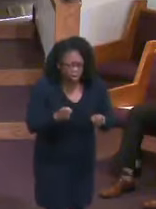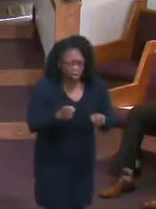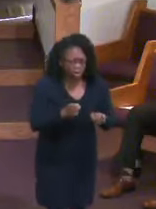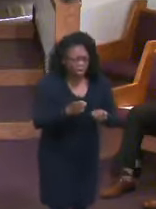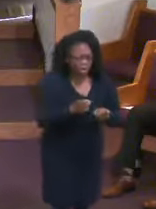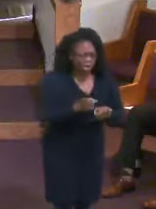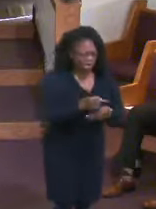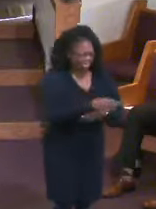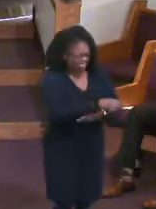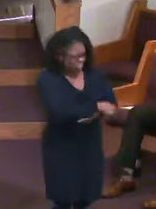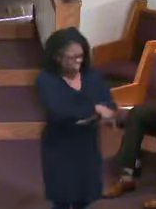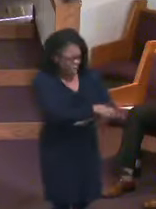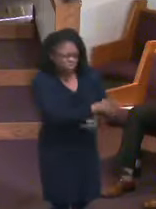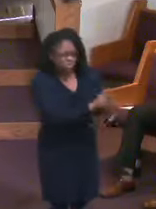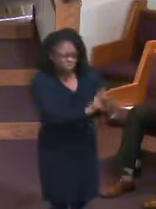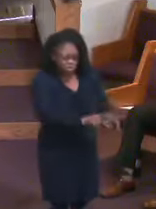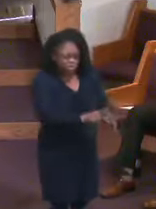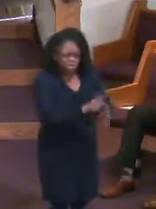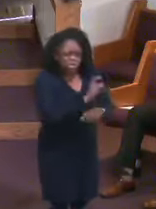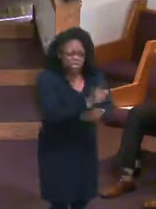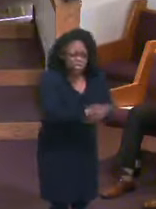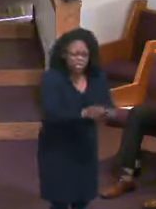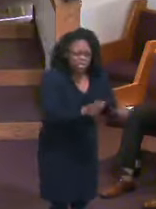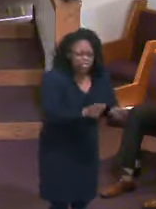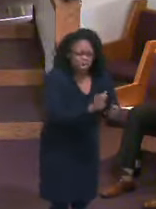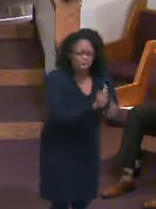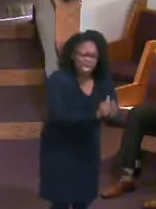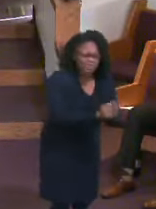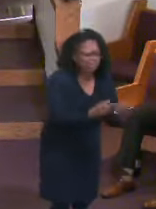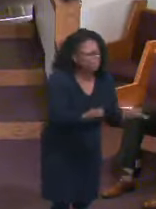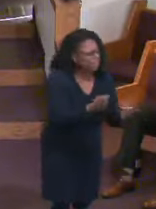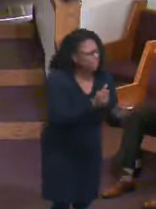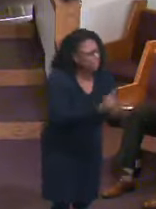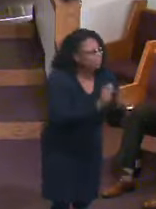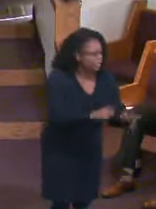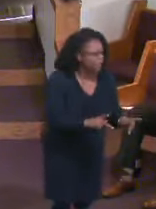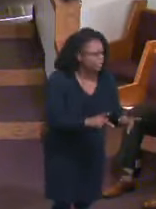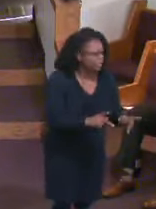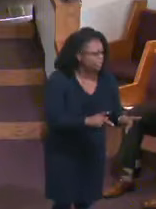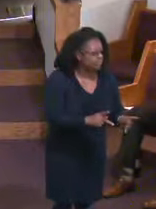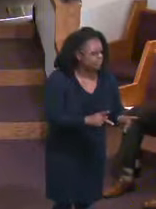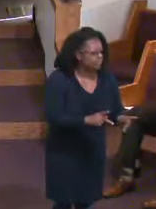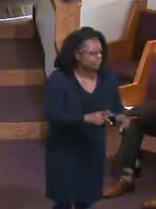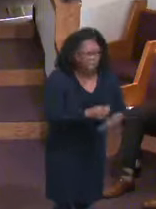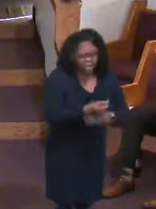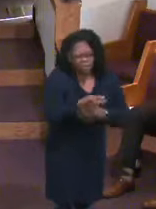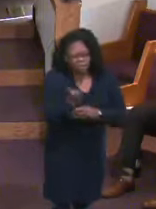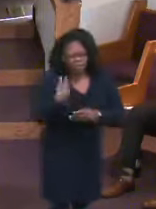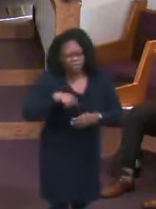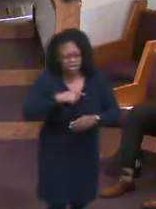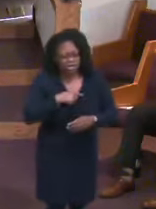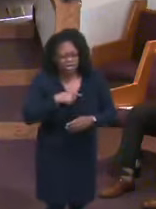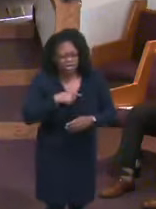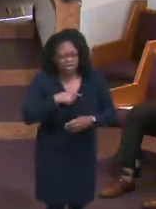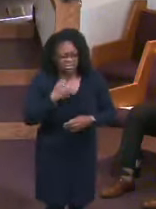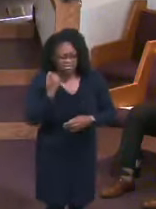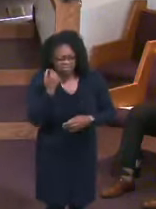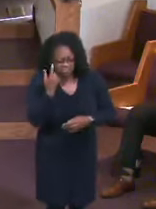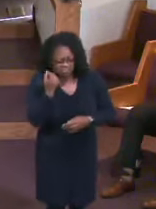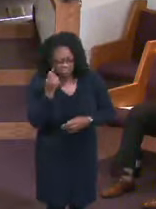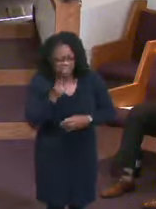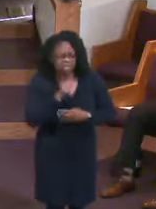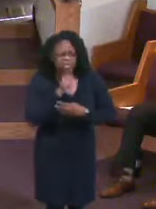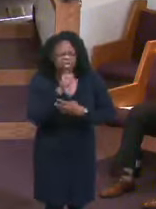are those persons who must control everything and everybody. A few of us have figured out that